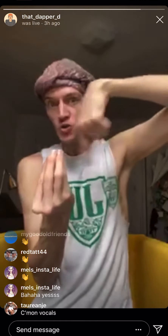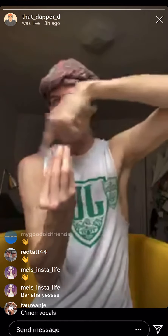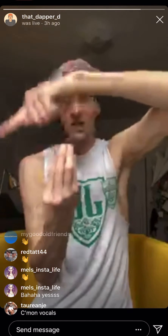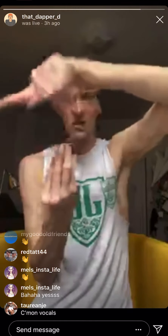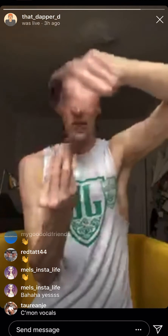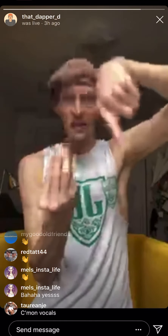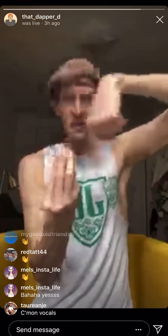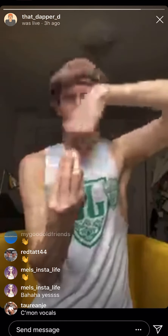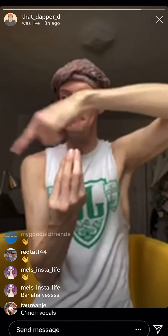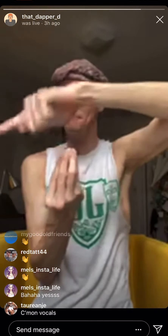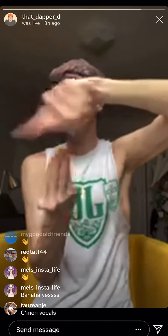he's surrounding them.